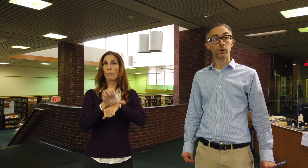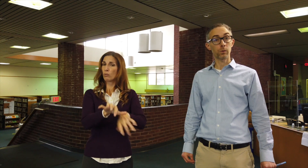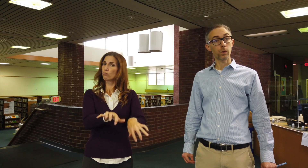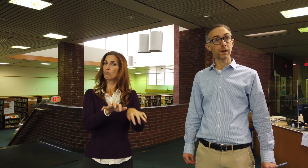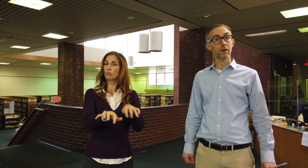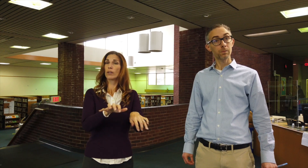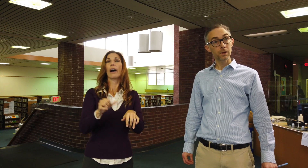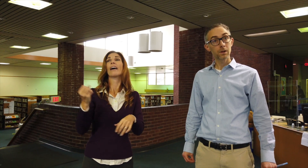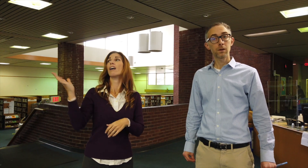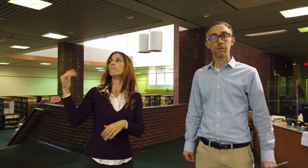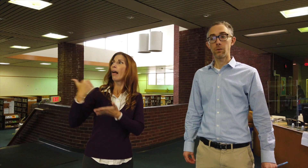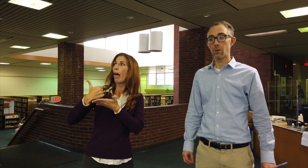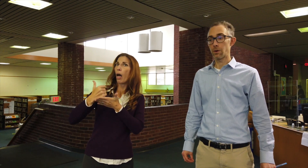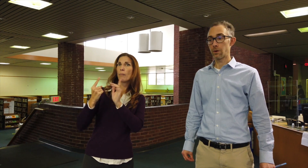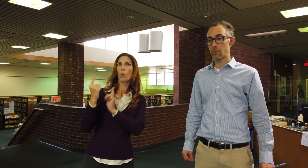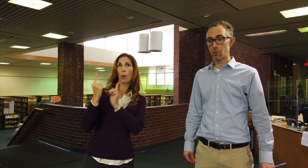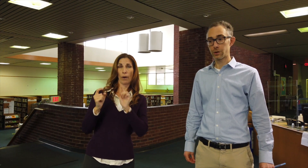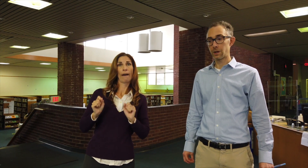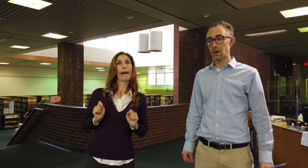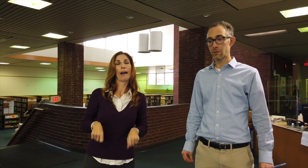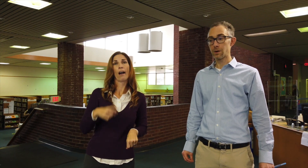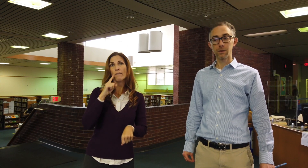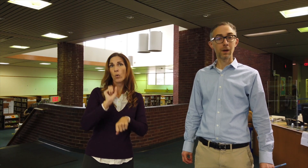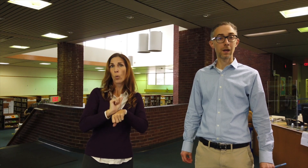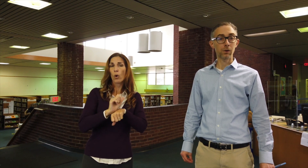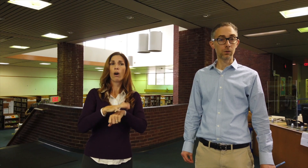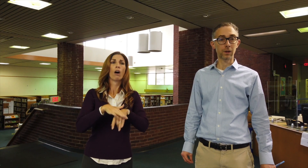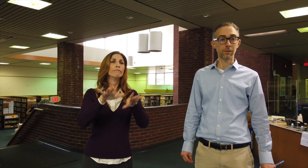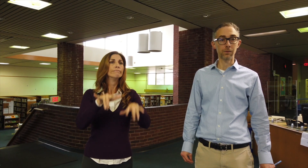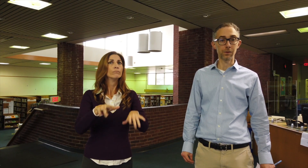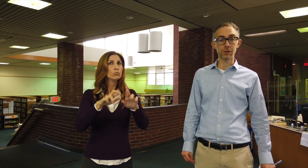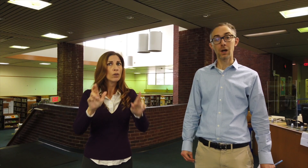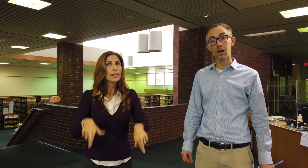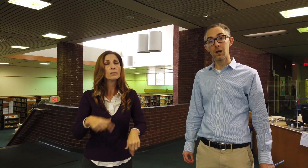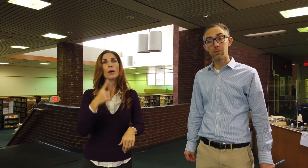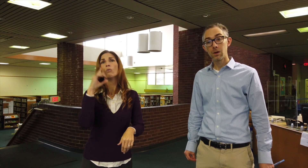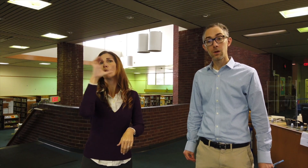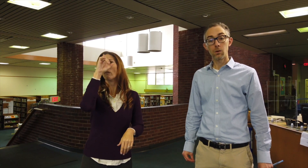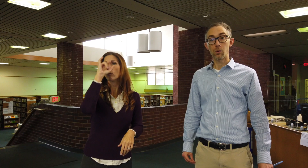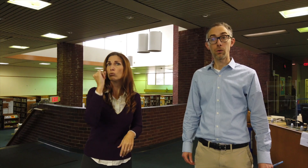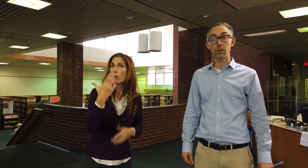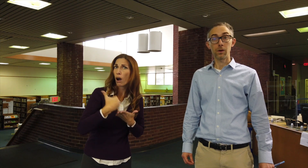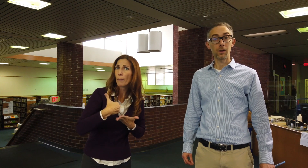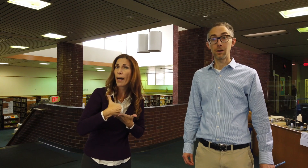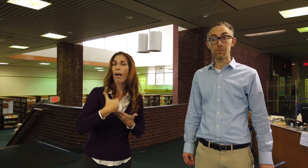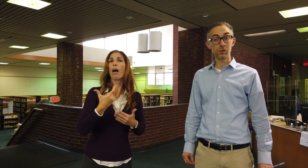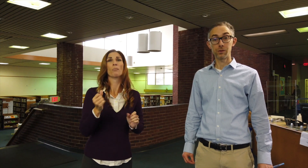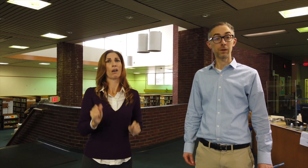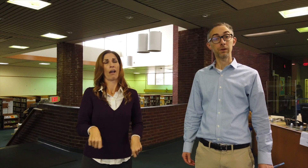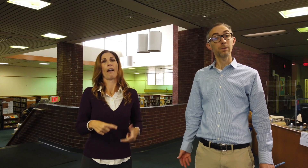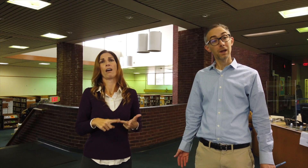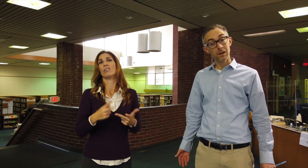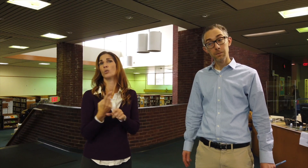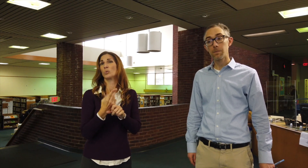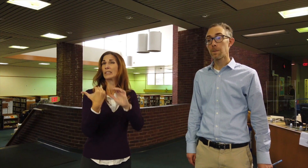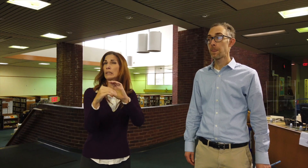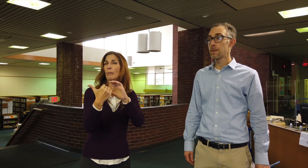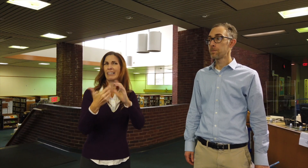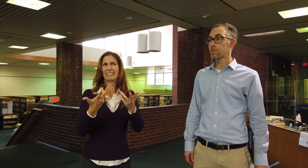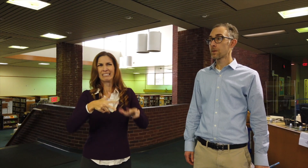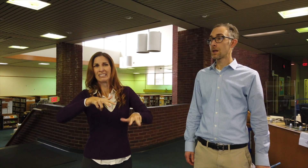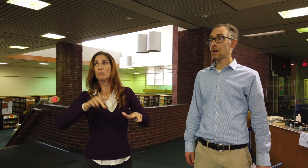get one-on-one help for working on a resume or looking for a job, or using their email.